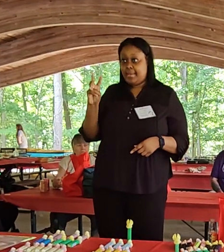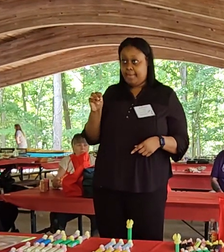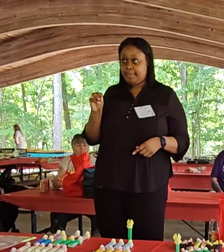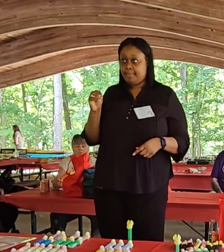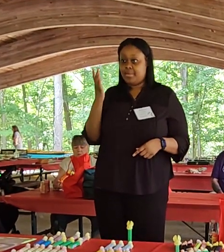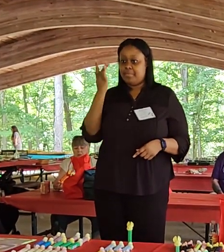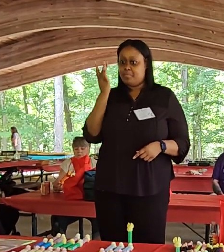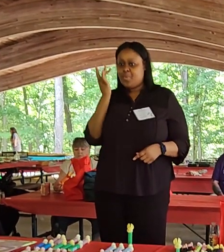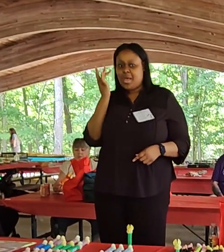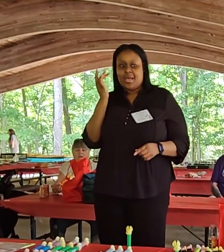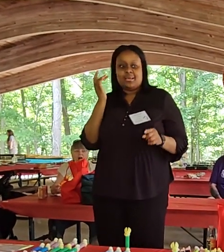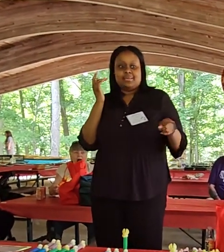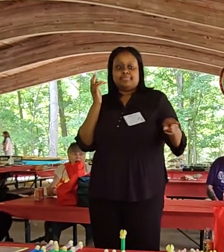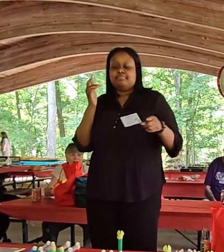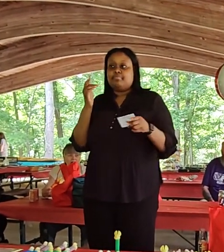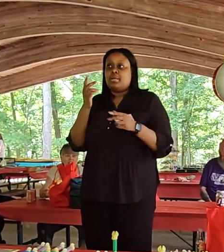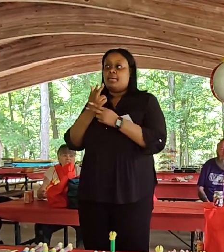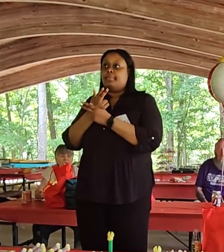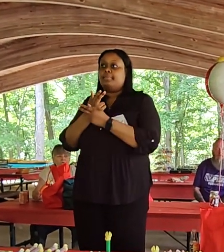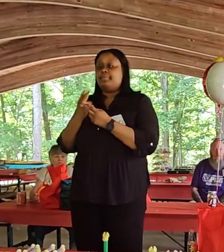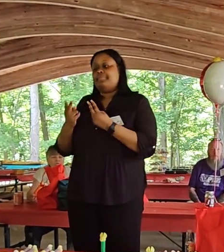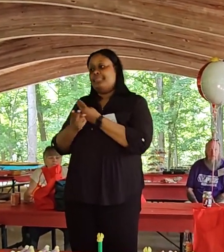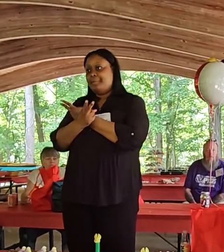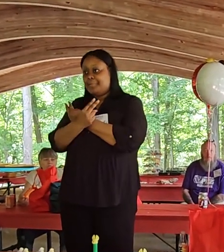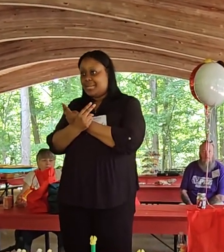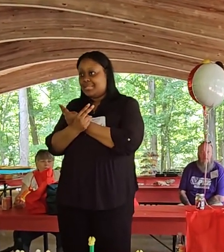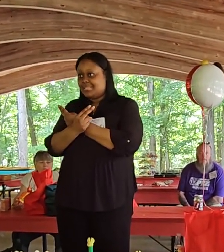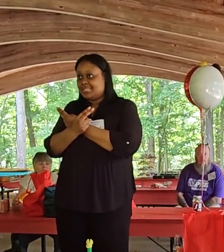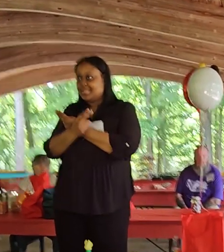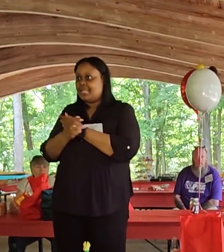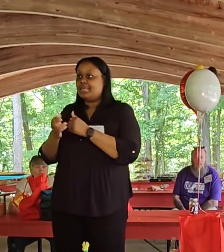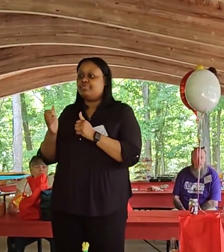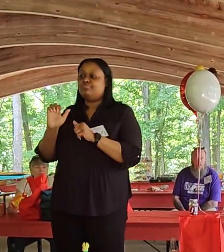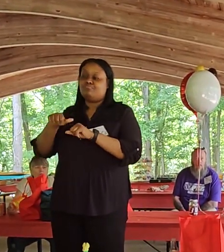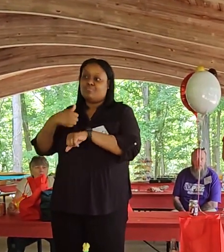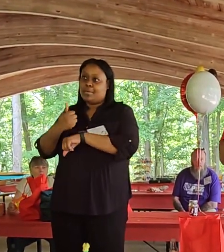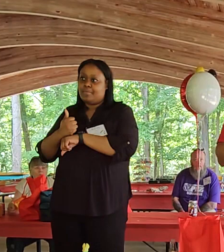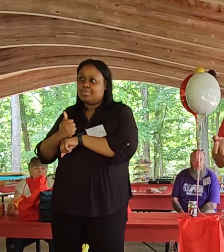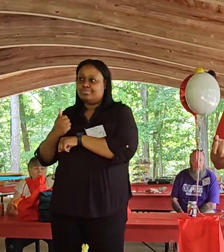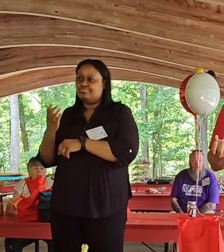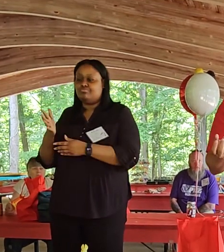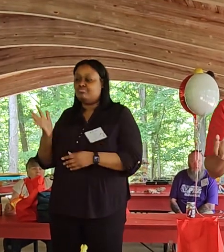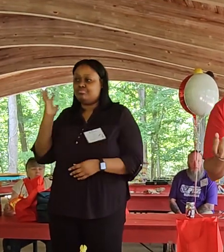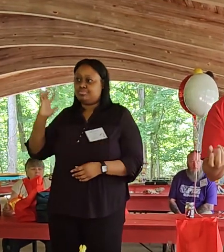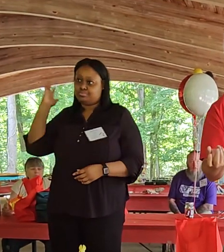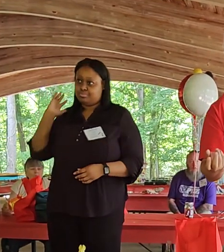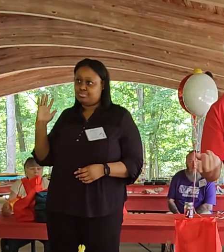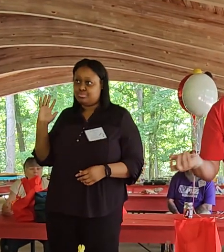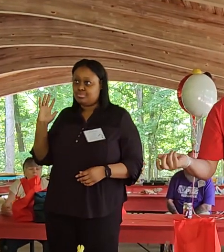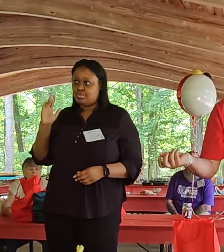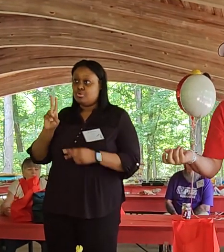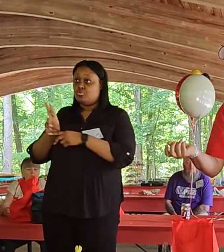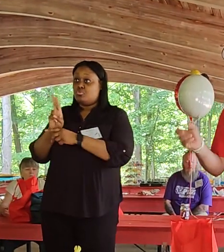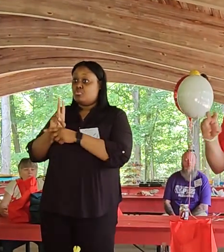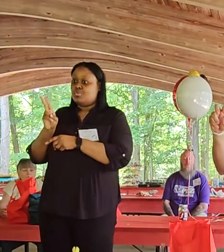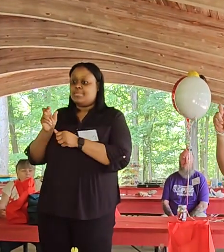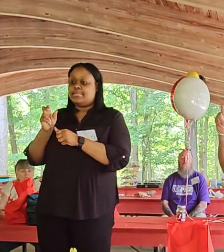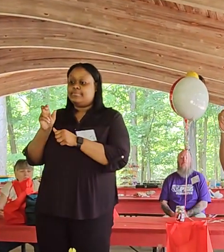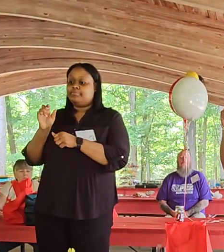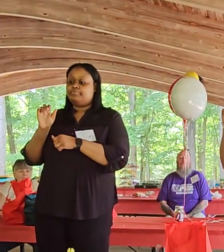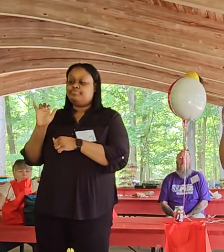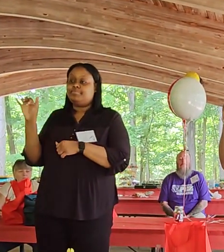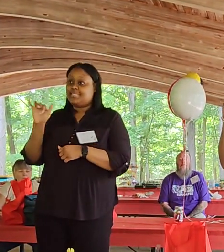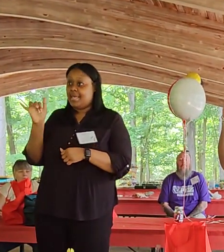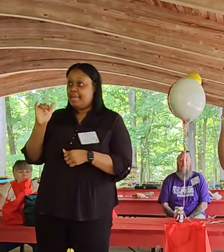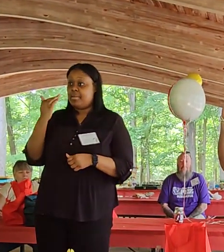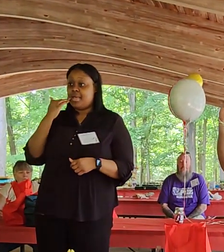long. They're one of the longest running dispensers where they use the same head mold continuously.